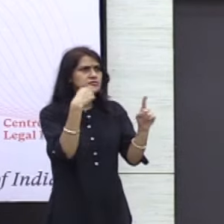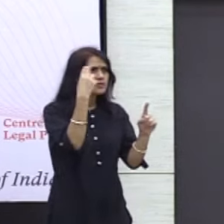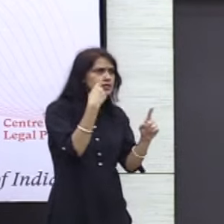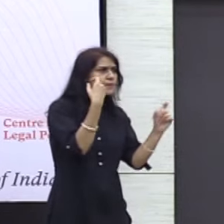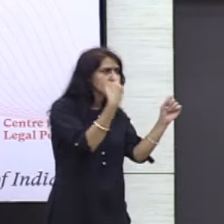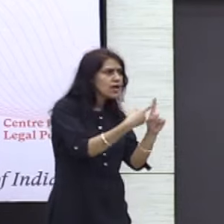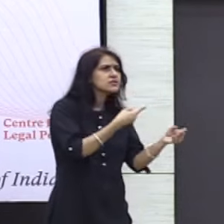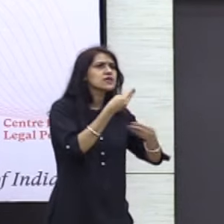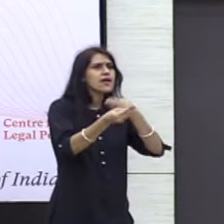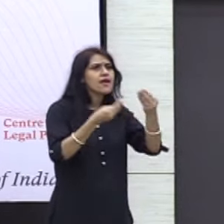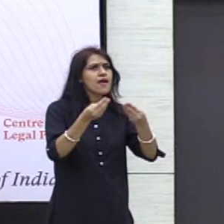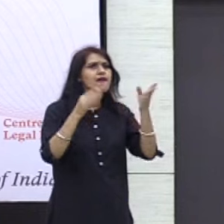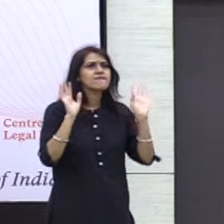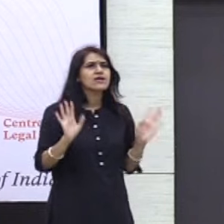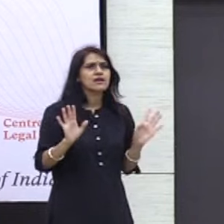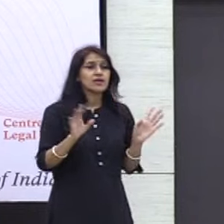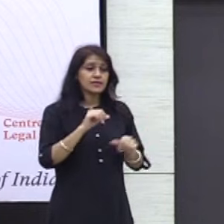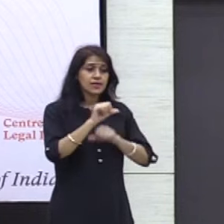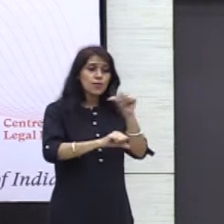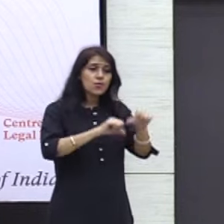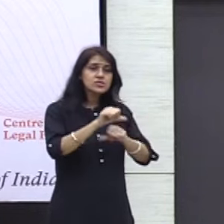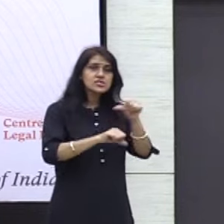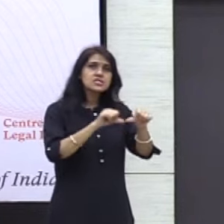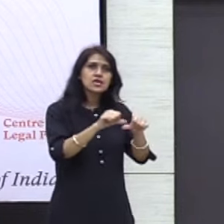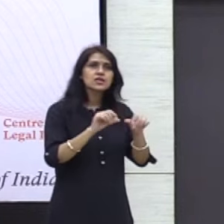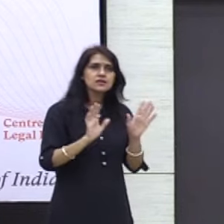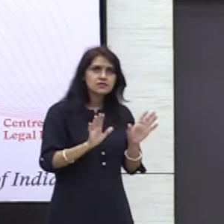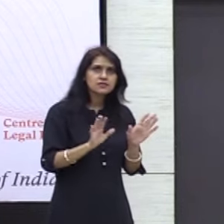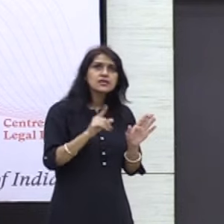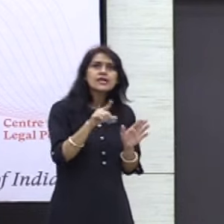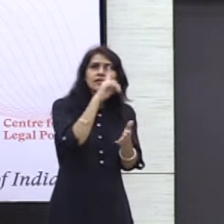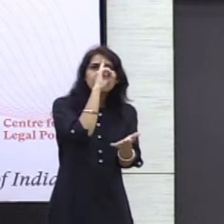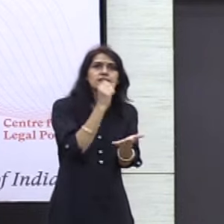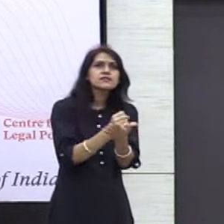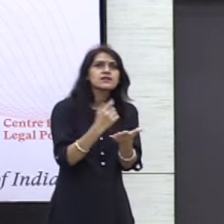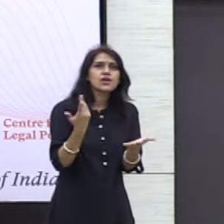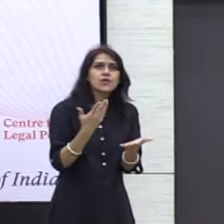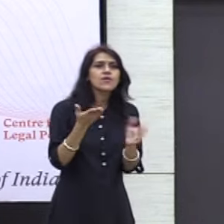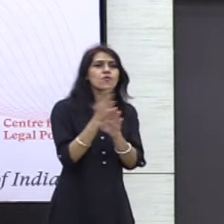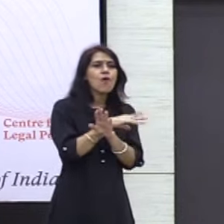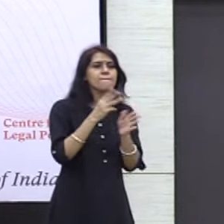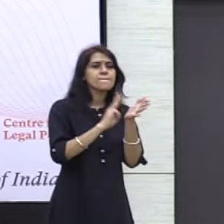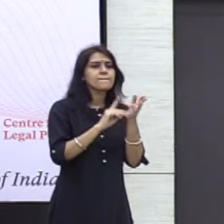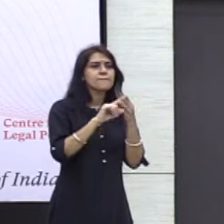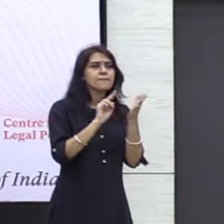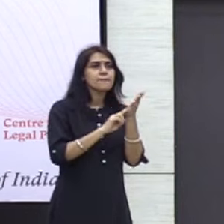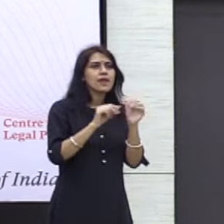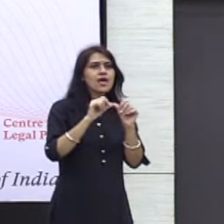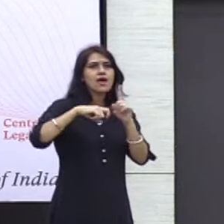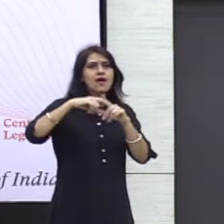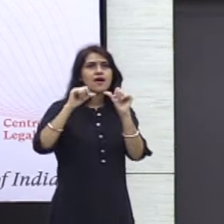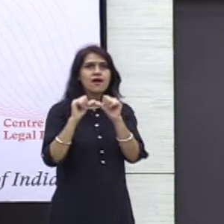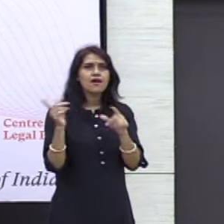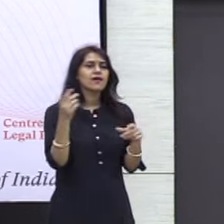procedure will be reasonable. That's what was decided in Meneka Gandhi, right? So